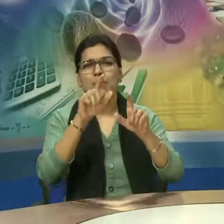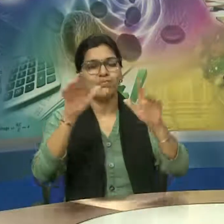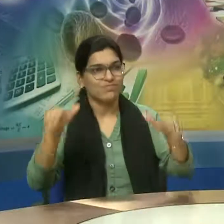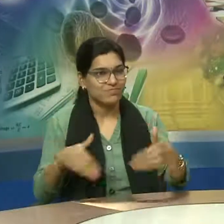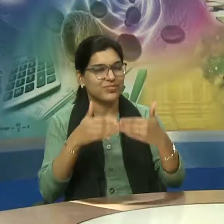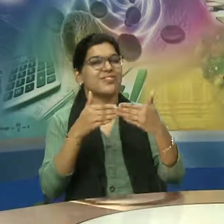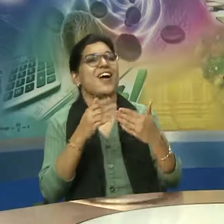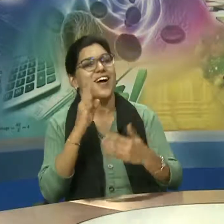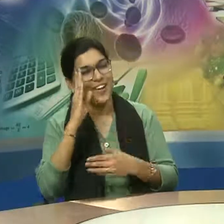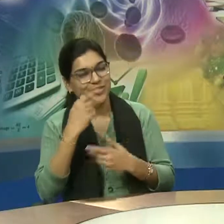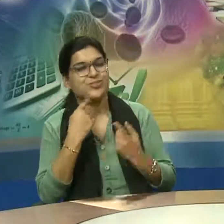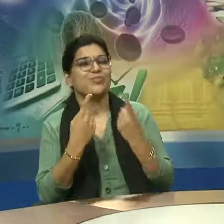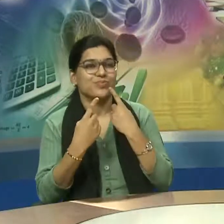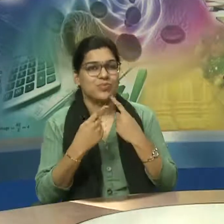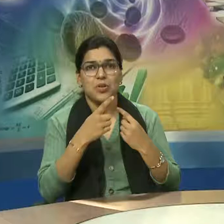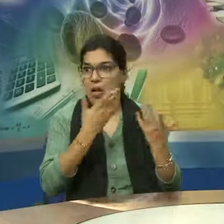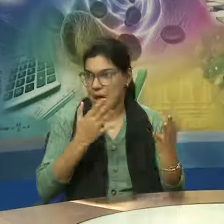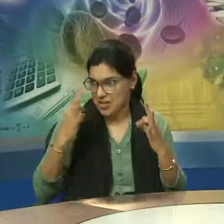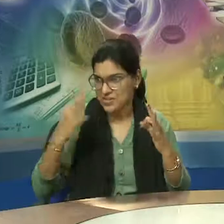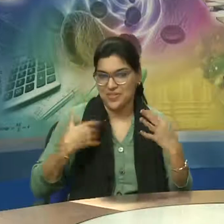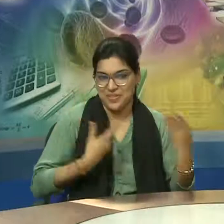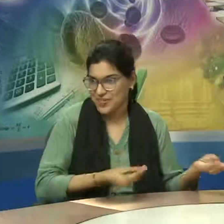When we meet people